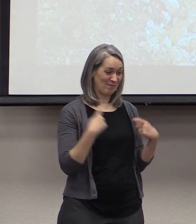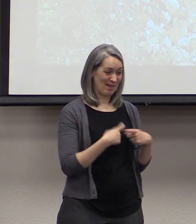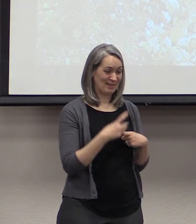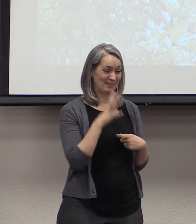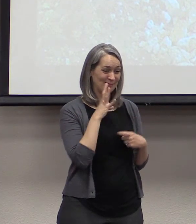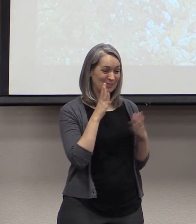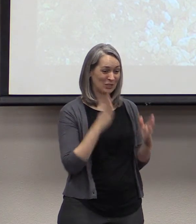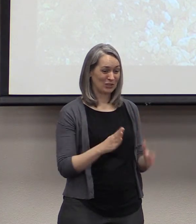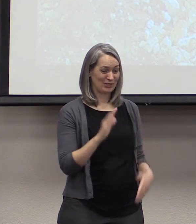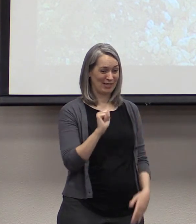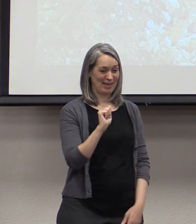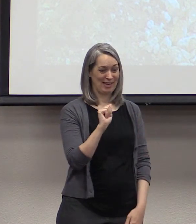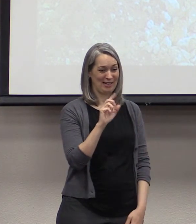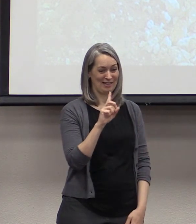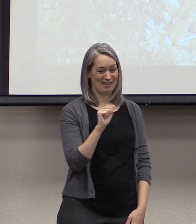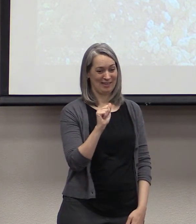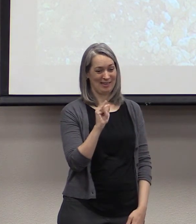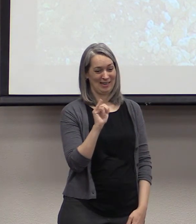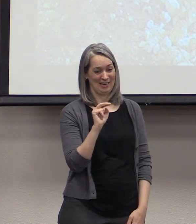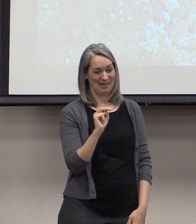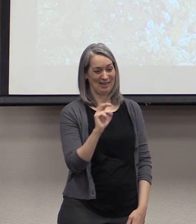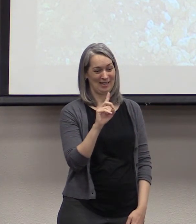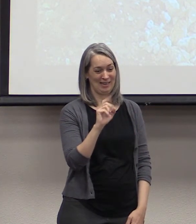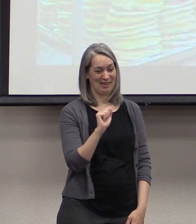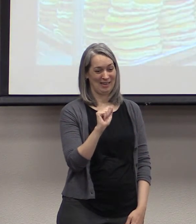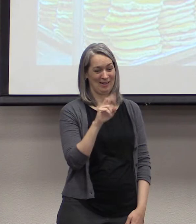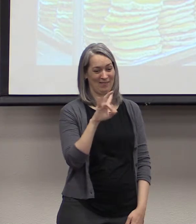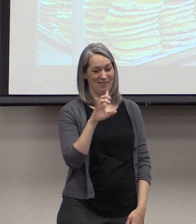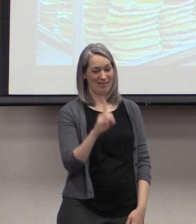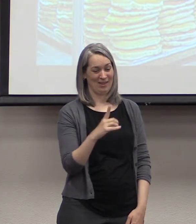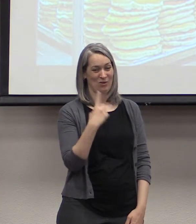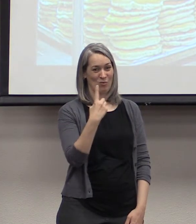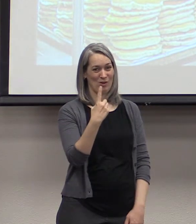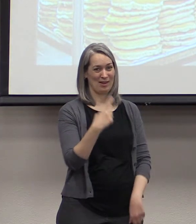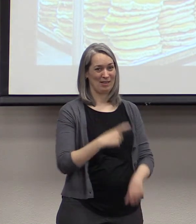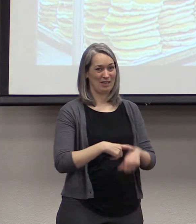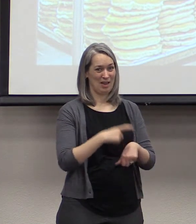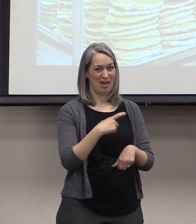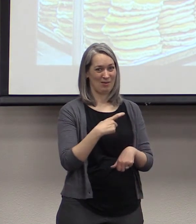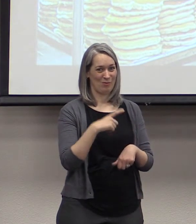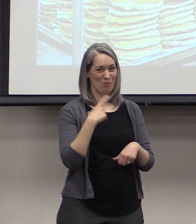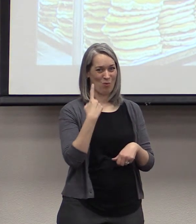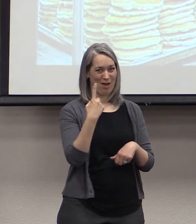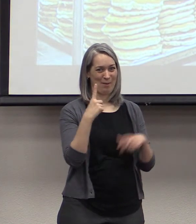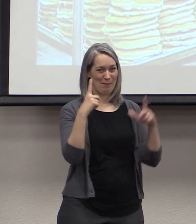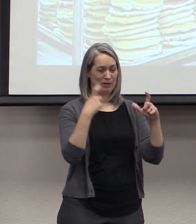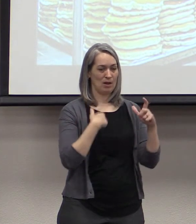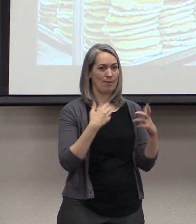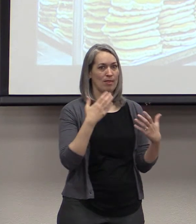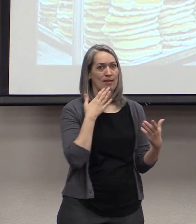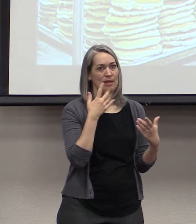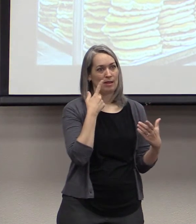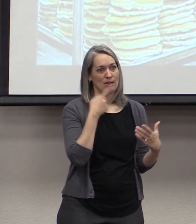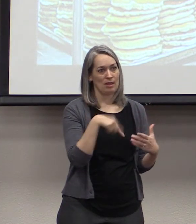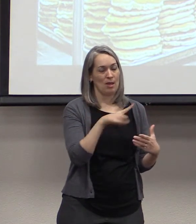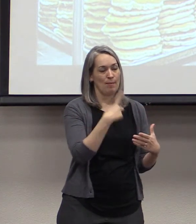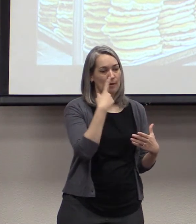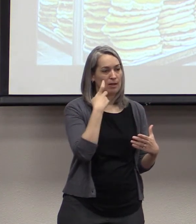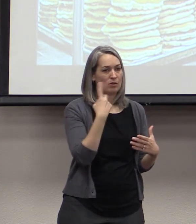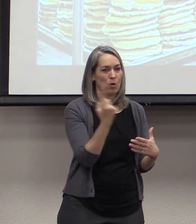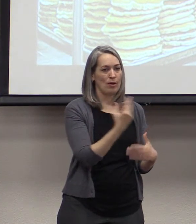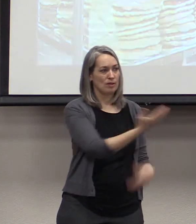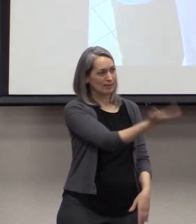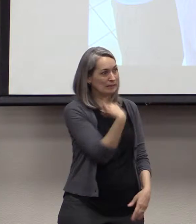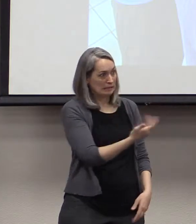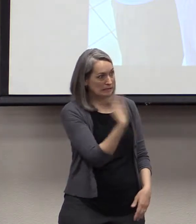Aiden and David, and there was one picture where I was just thanking them because they were being waved over to tables all the time, help us